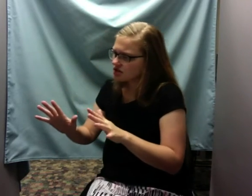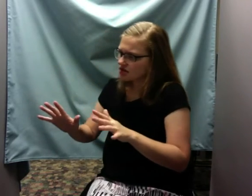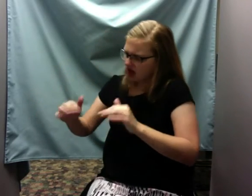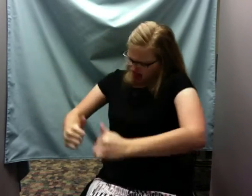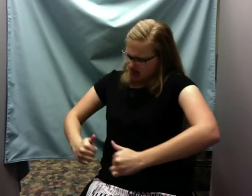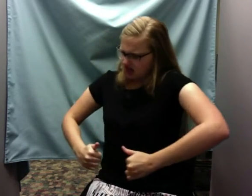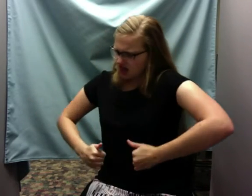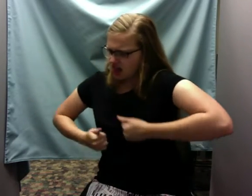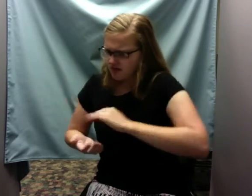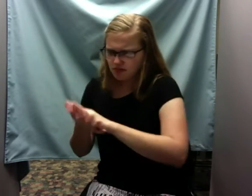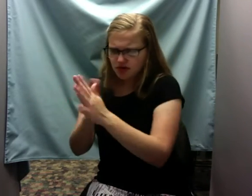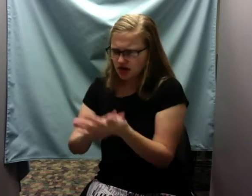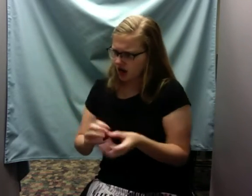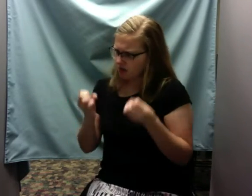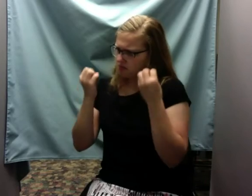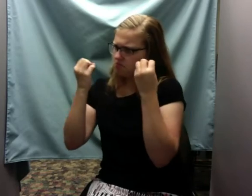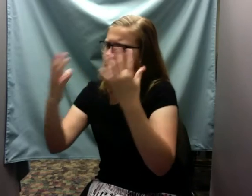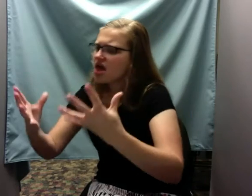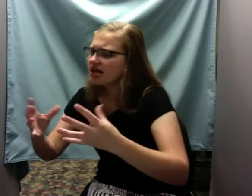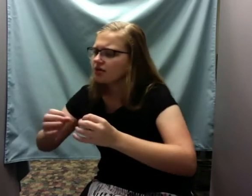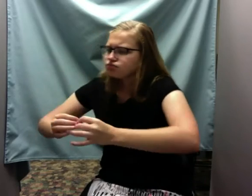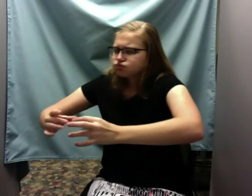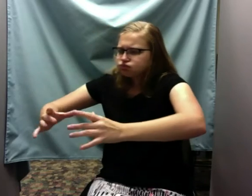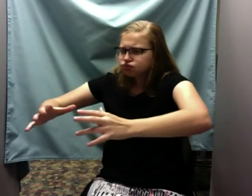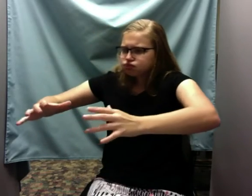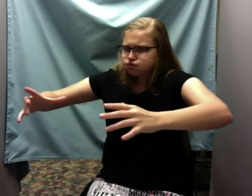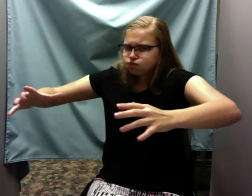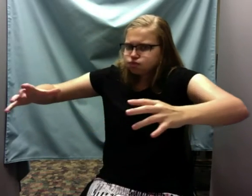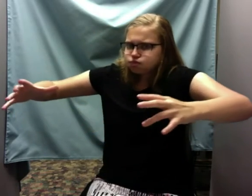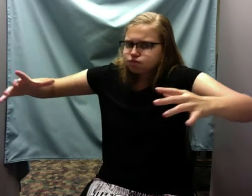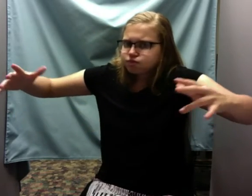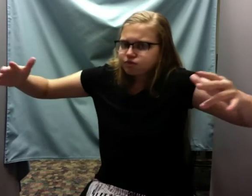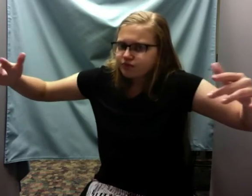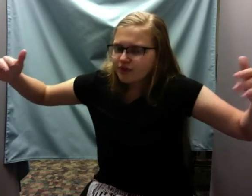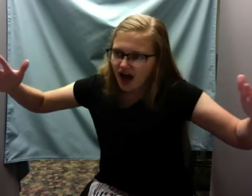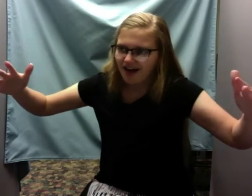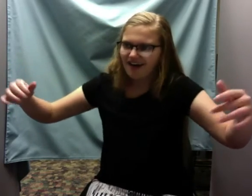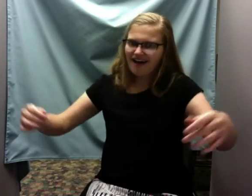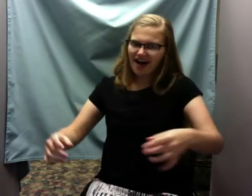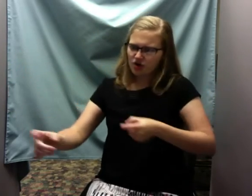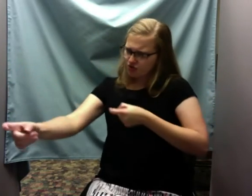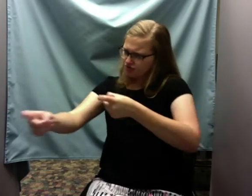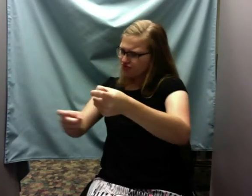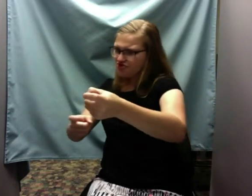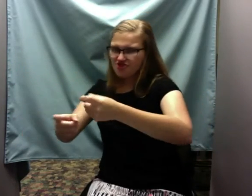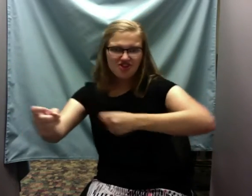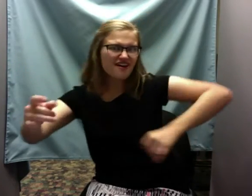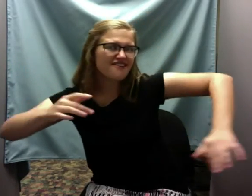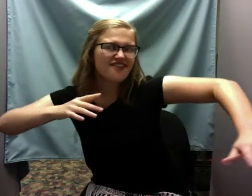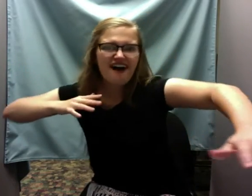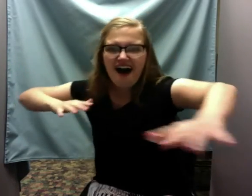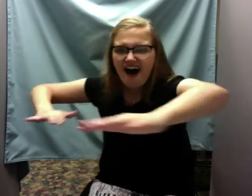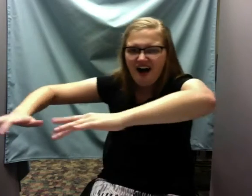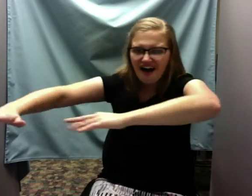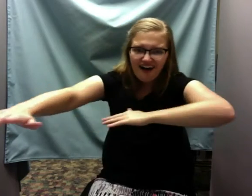"Be fruitful and multiply, and replenish the earth and subdue it, and have dominion over the fish of the sea, and